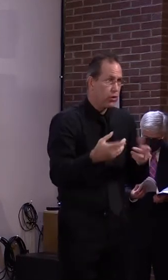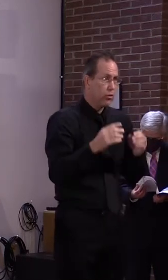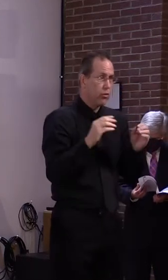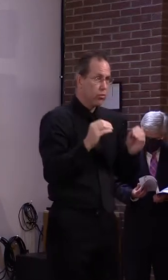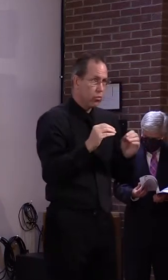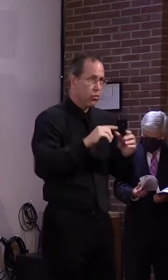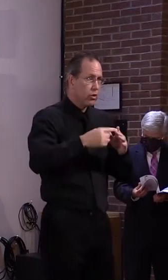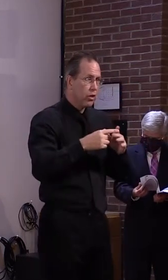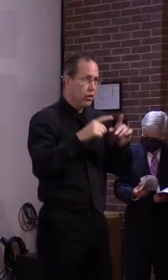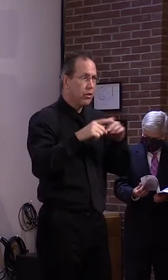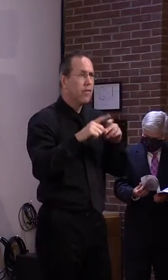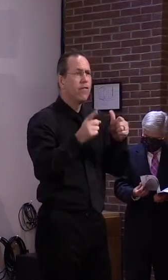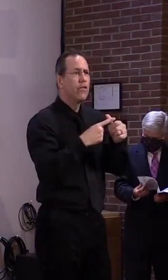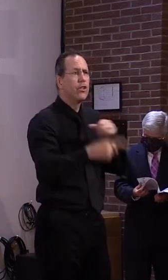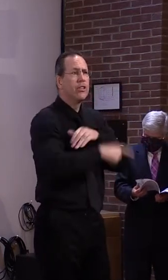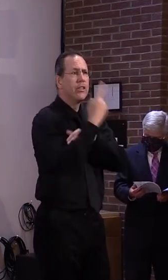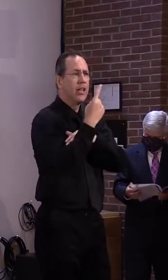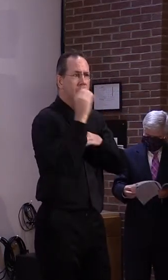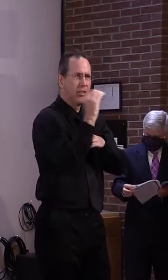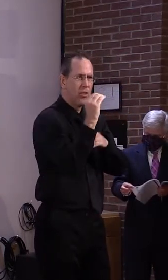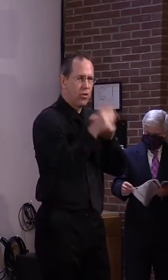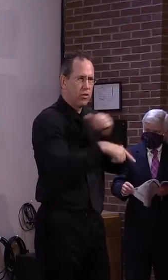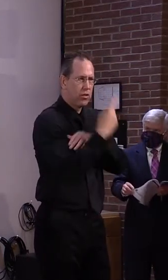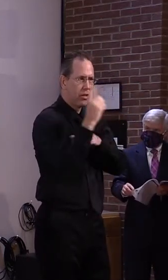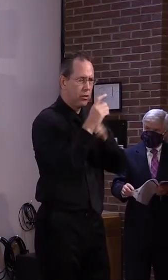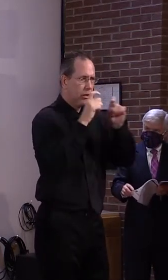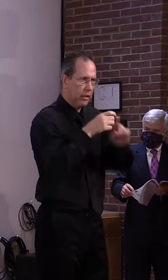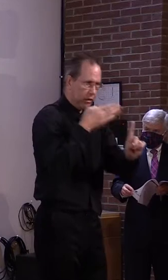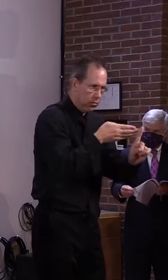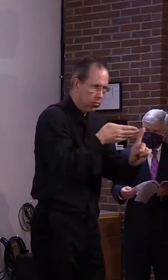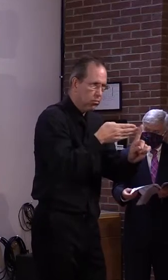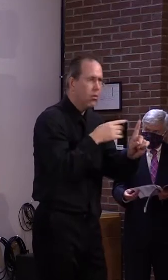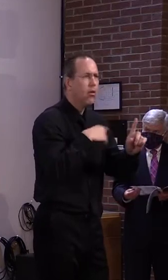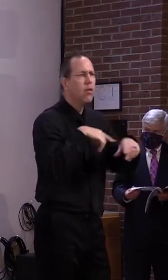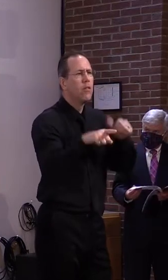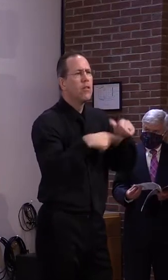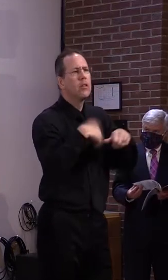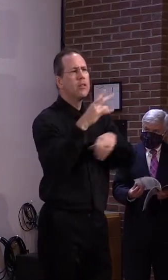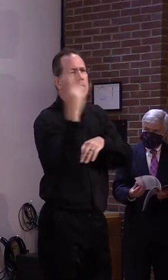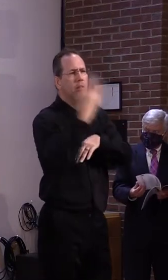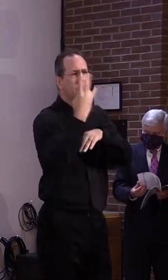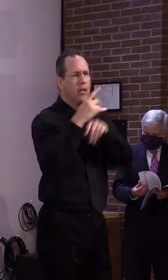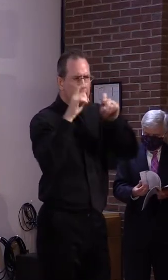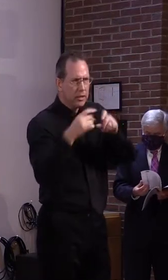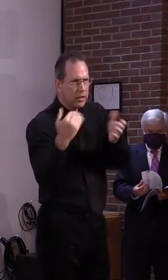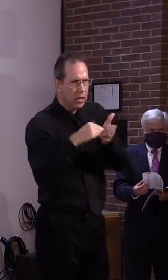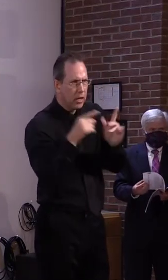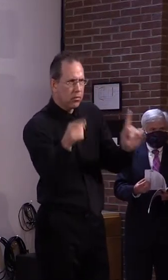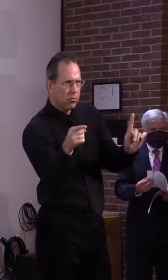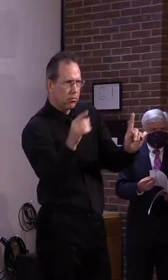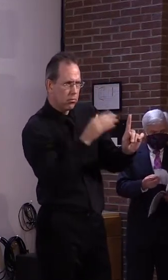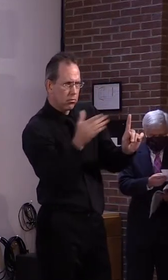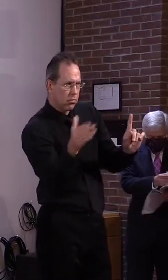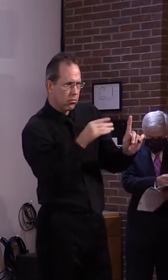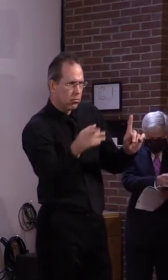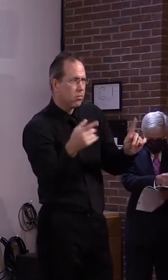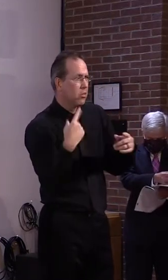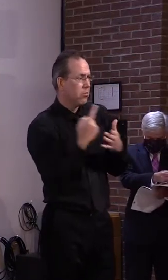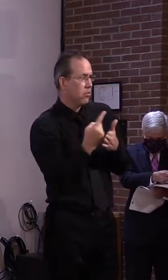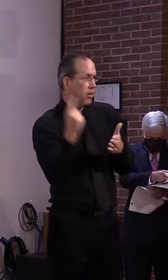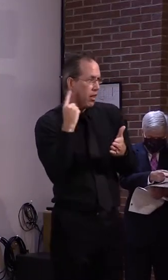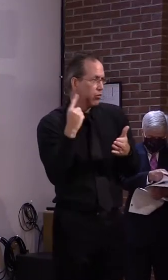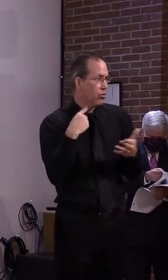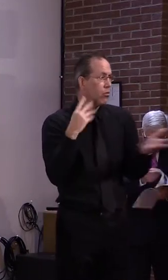seven. Last number I had from last week was 19 across all campuses.